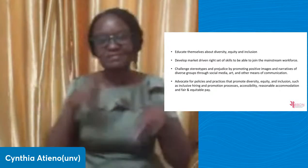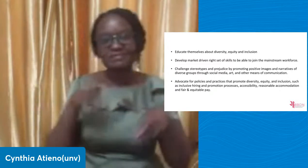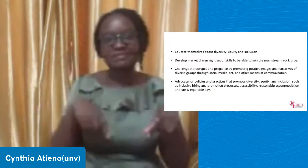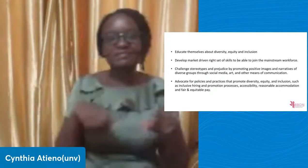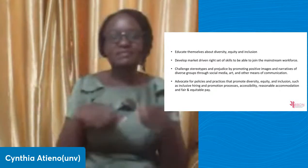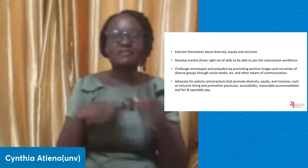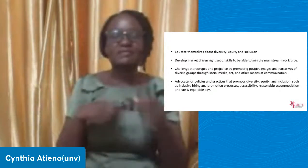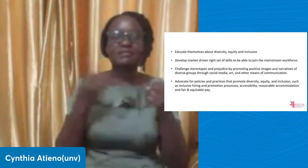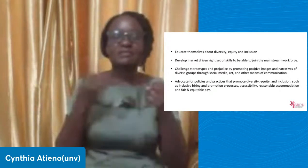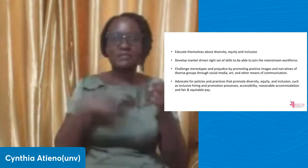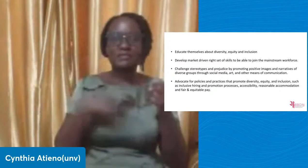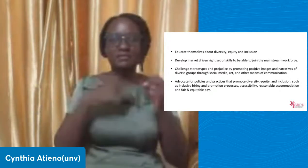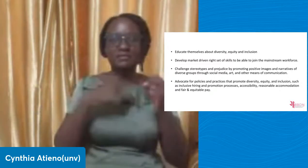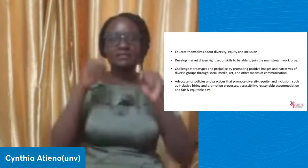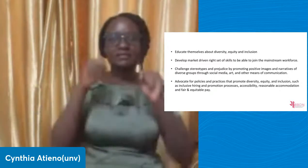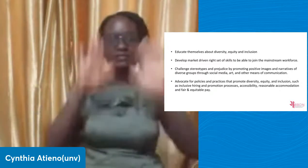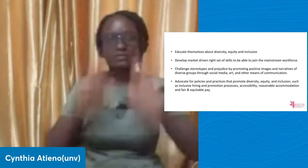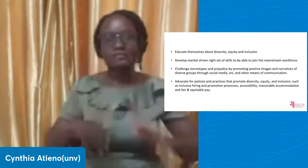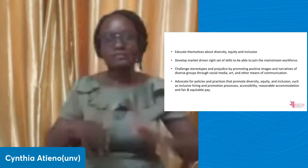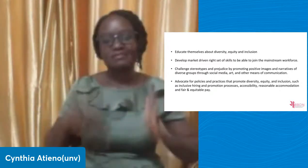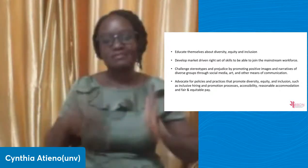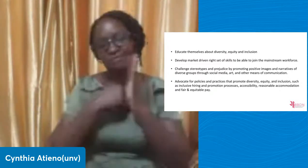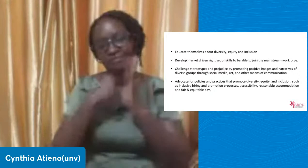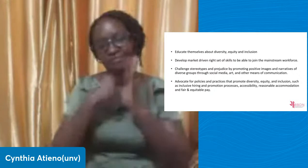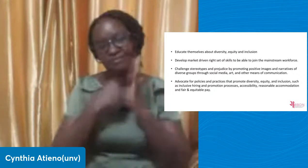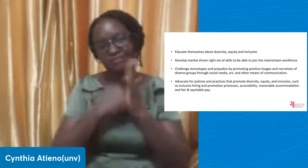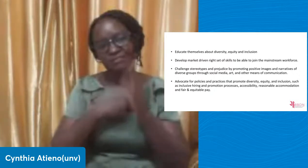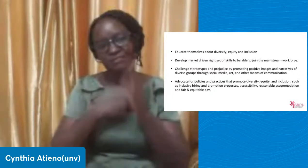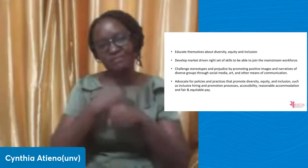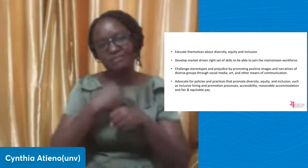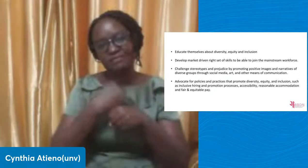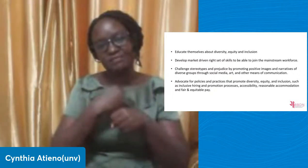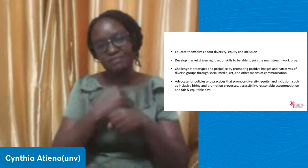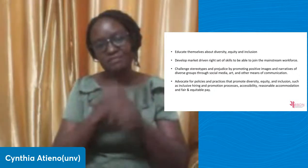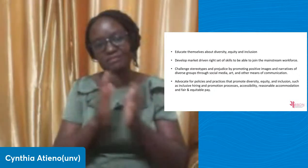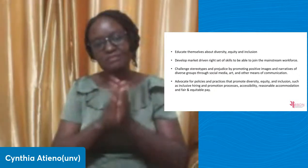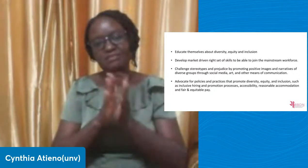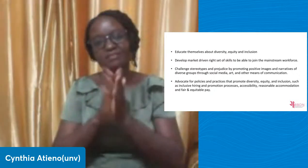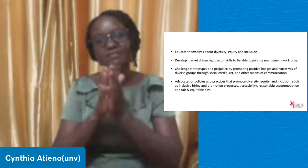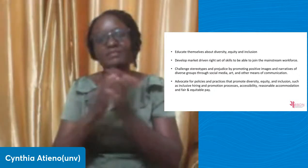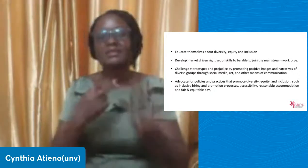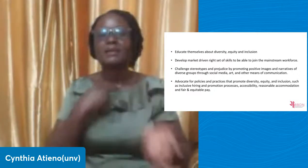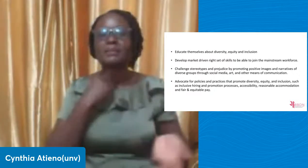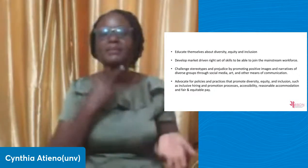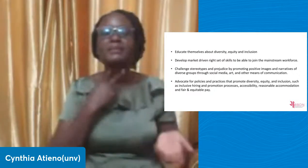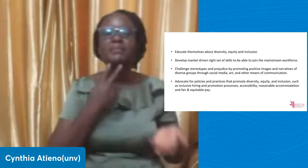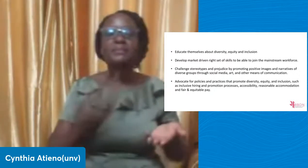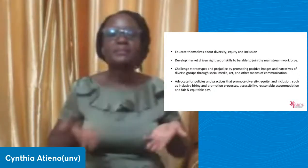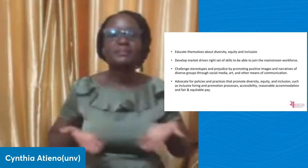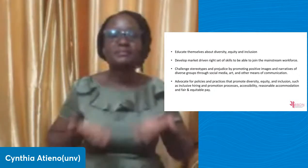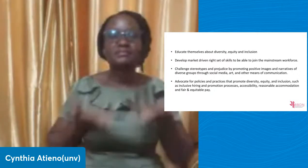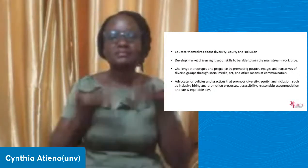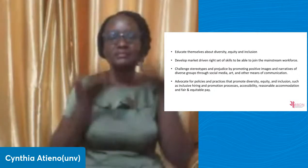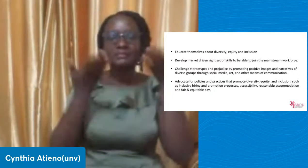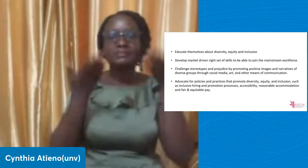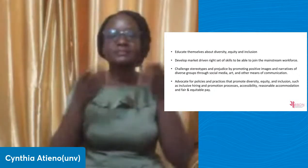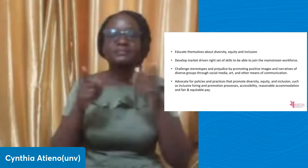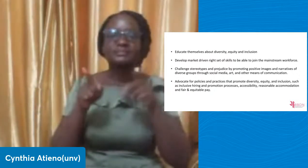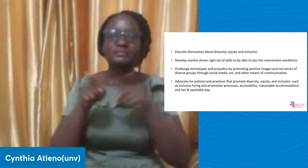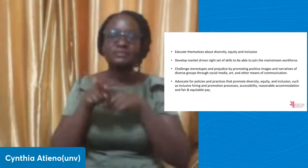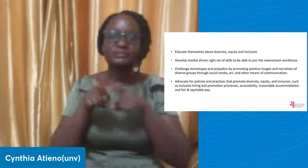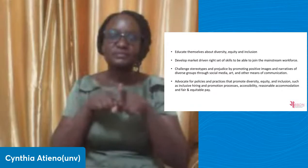work together and always raise our voices, raise flags where it's needed, and work together